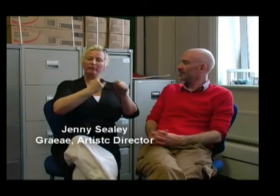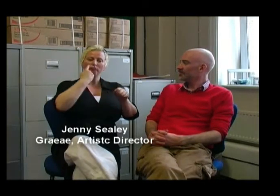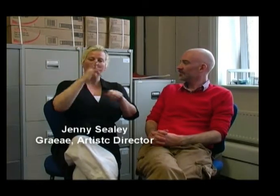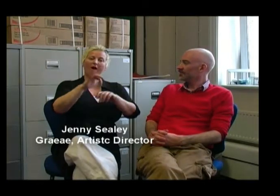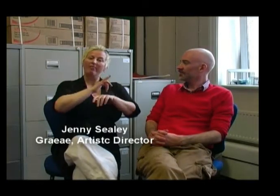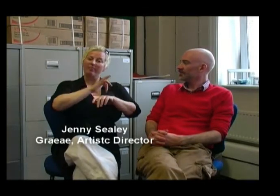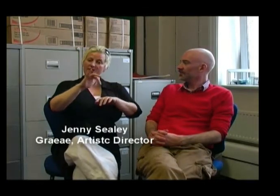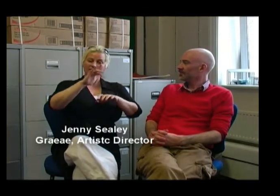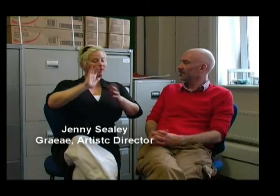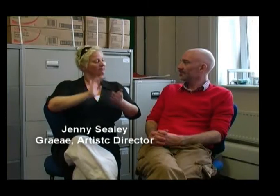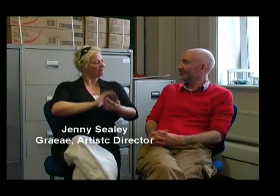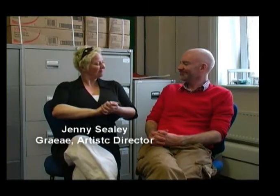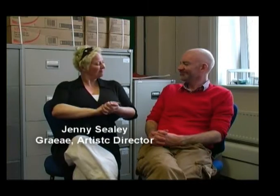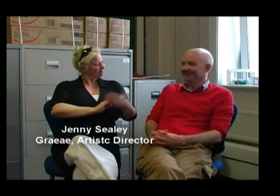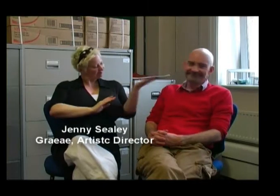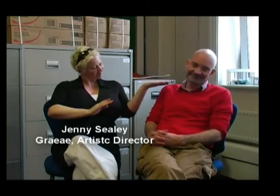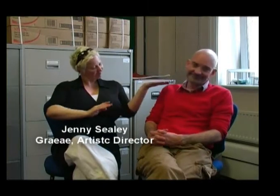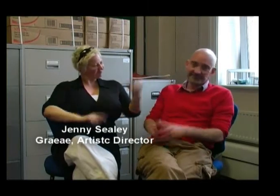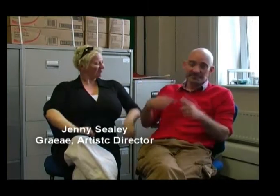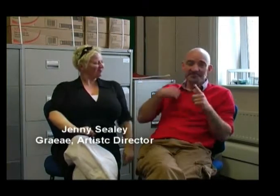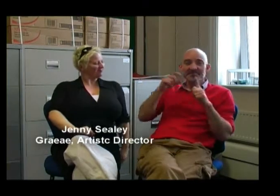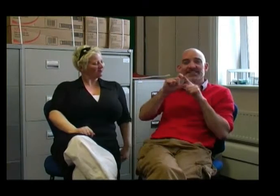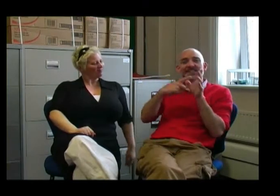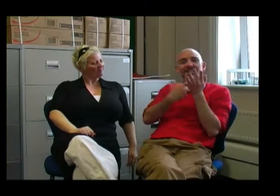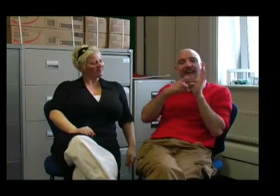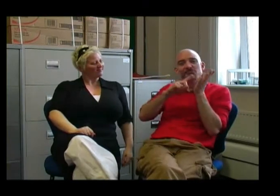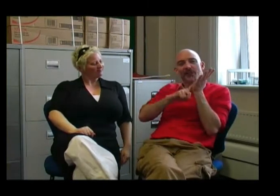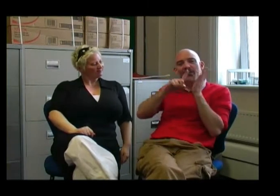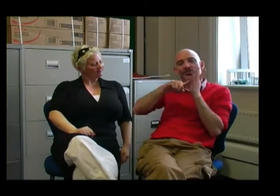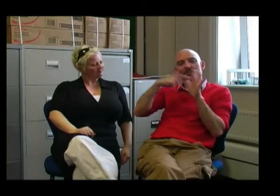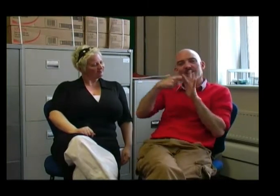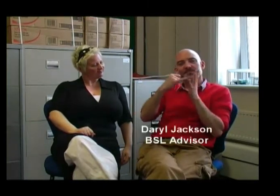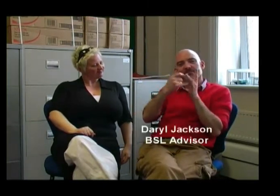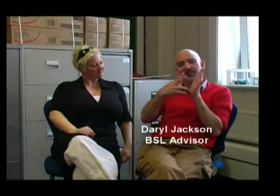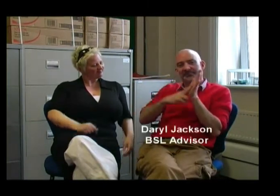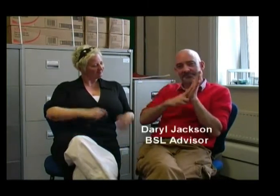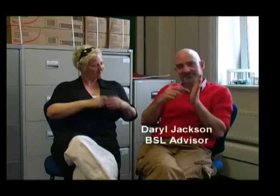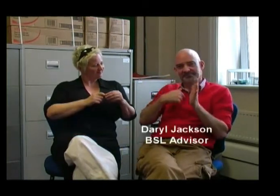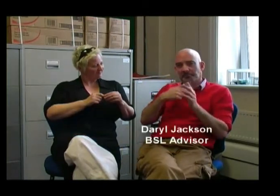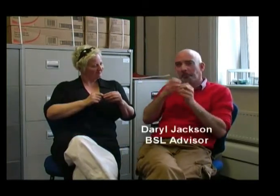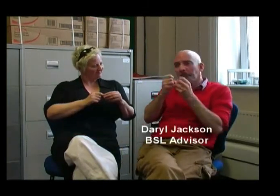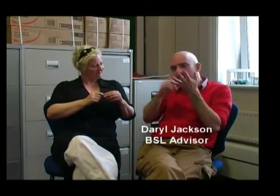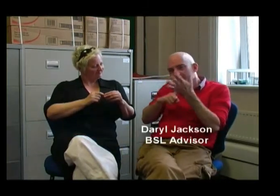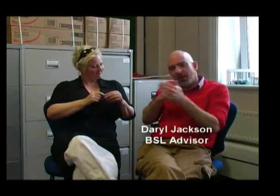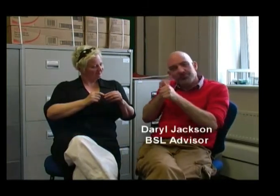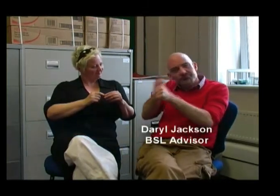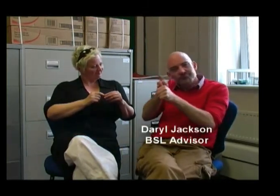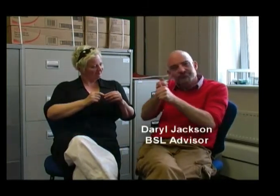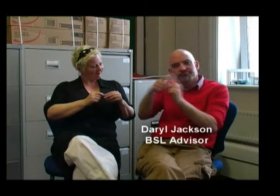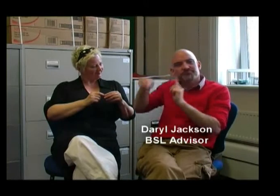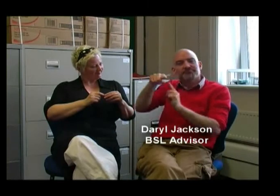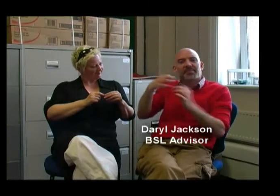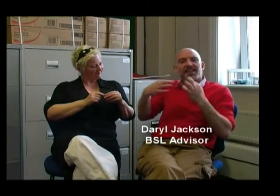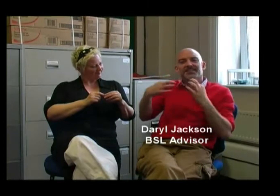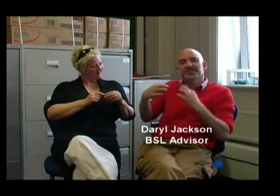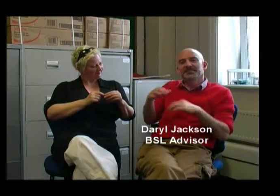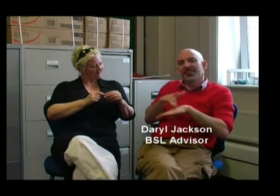Hello, I'm Jenny, the Artistic Director of Grey Eye Theatre Company, and I am Daryl Jackson. I've been